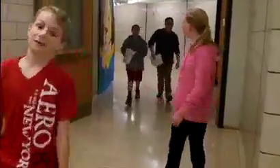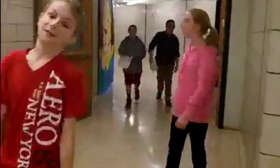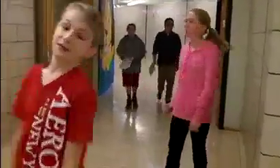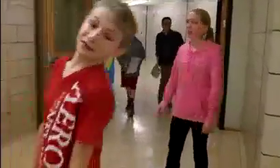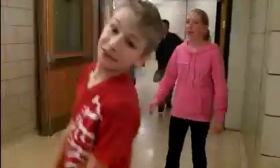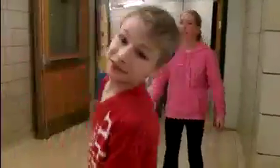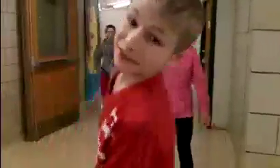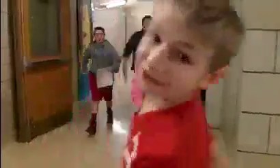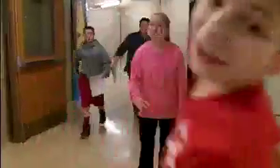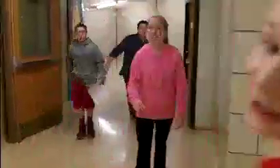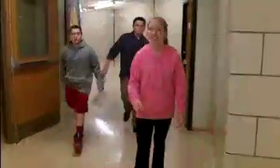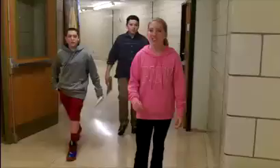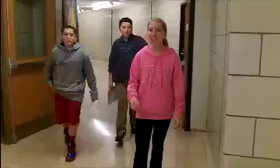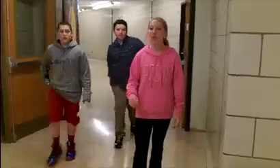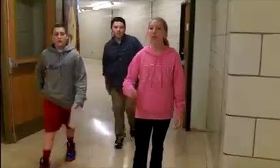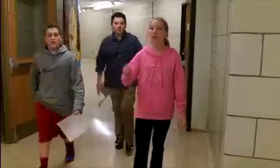Okay, I and that video is that.